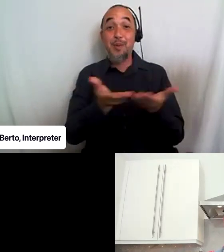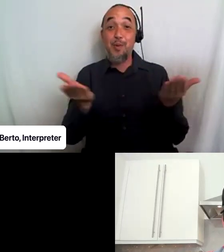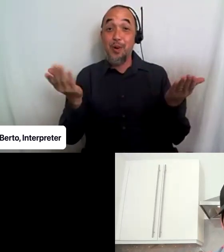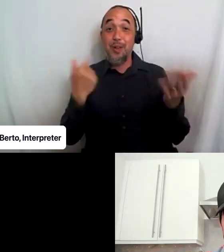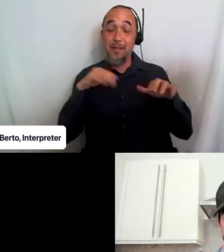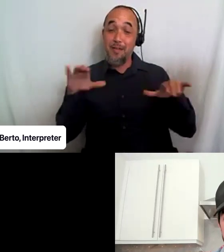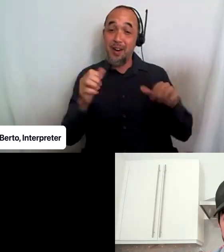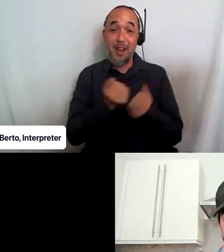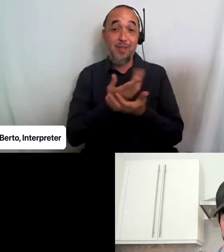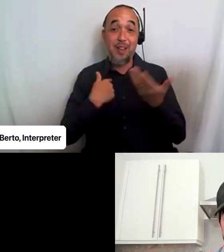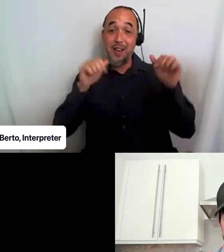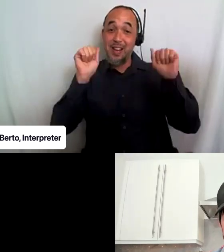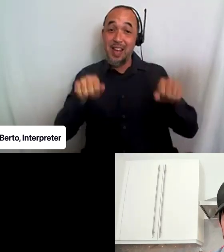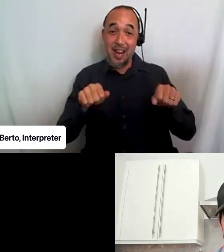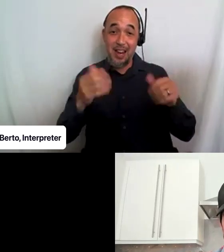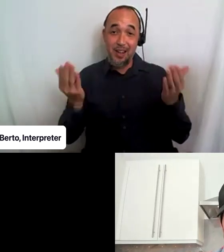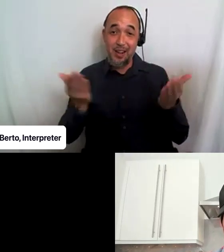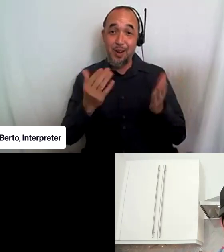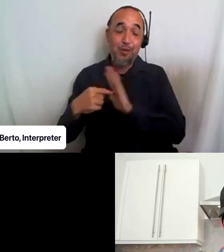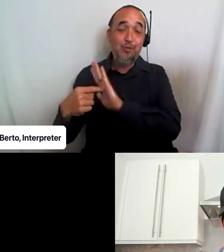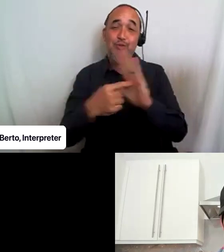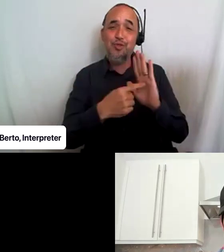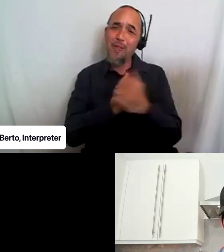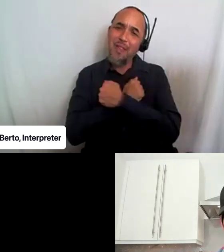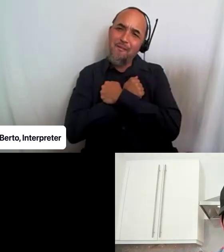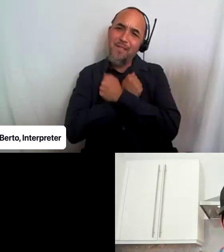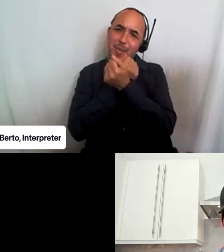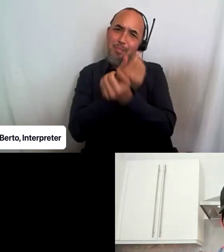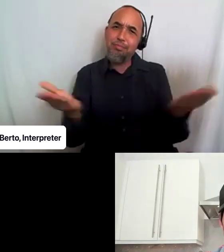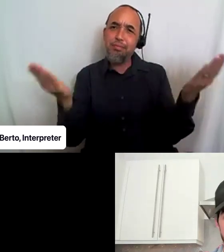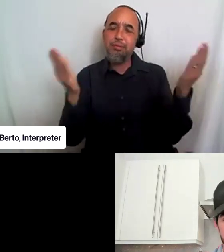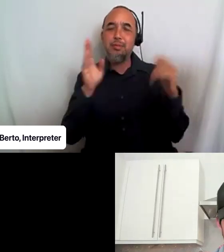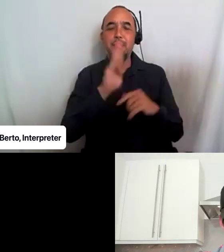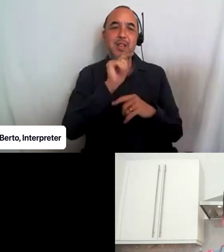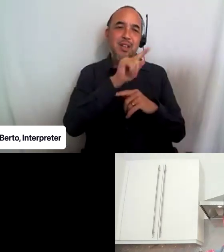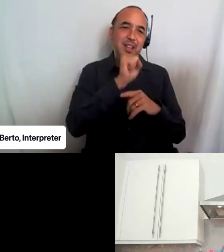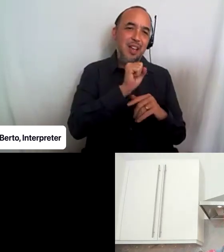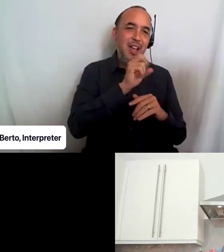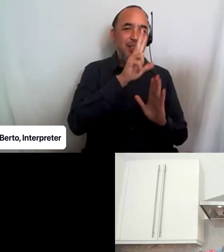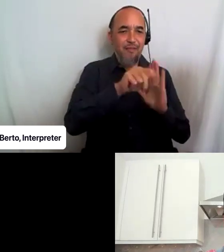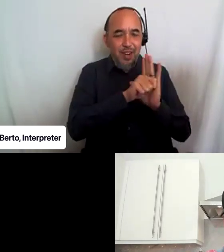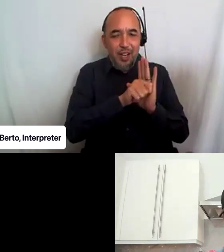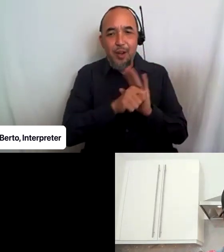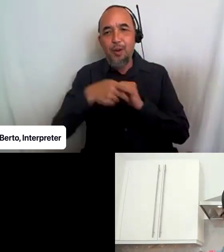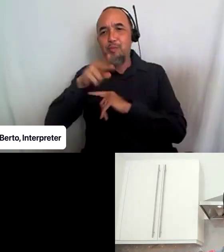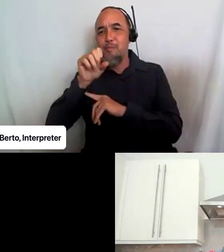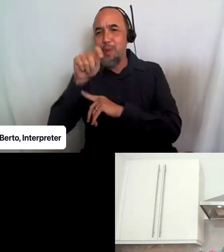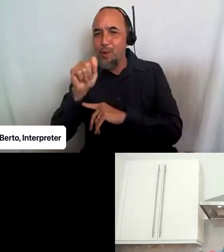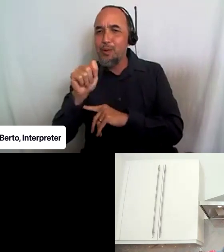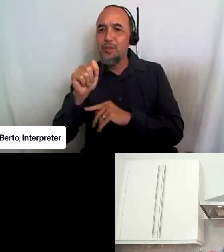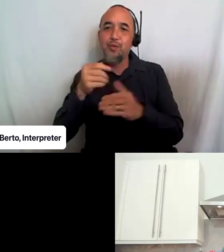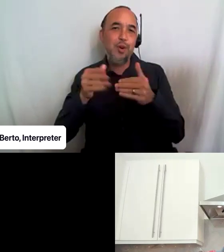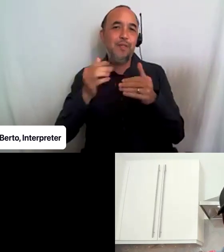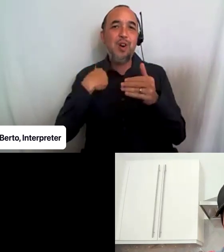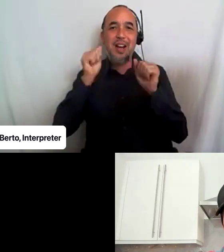can from my end to show the love I have for you with all the BTS videos and all the posts and all the things I can release from time to time. I'm